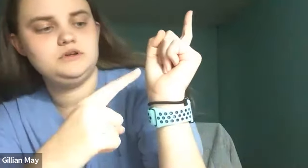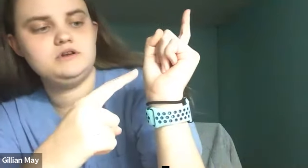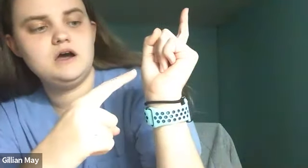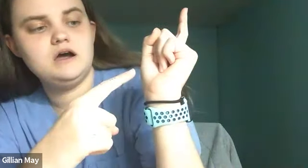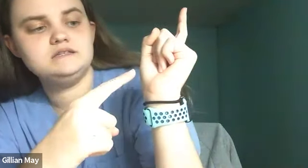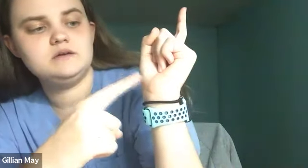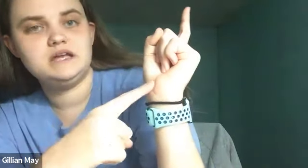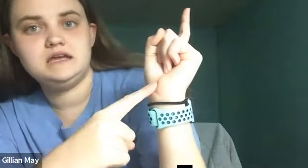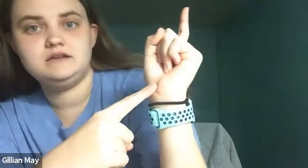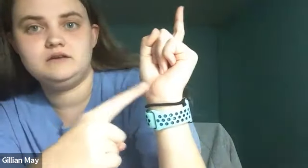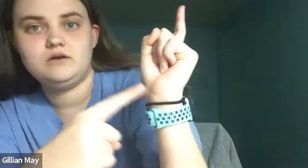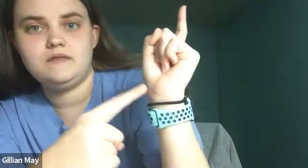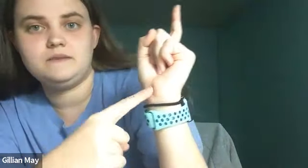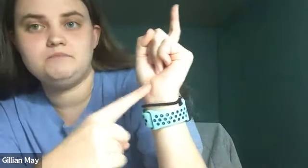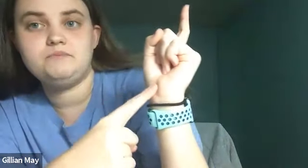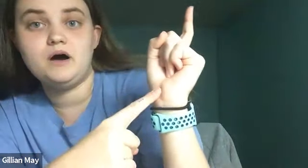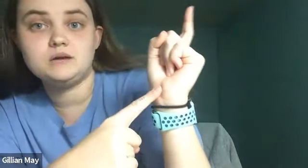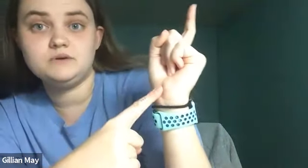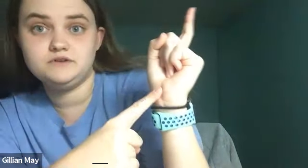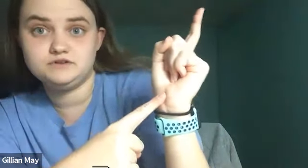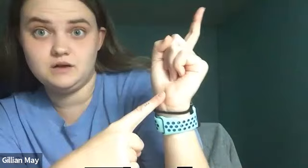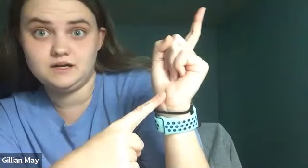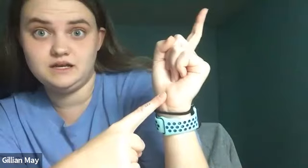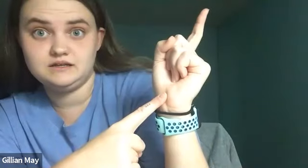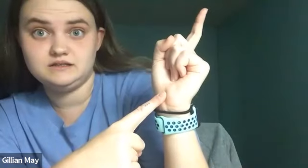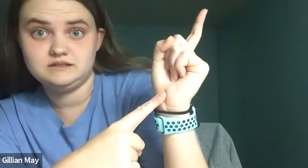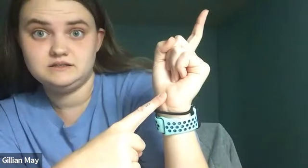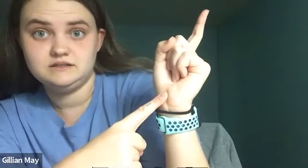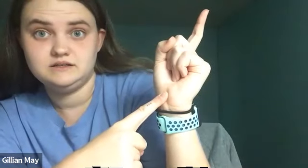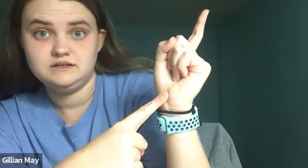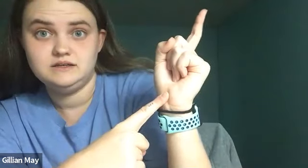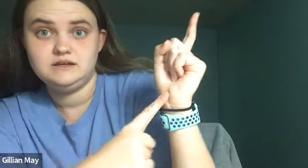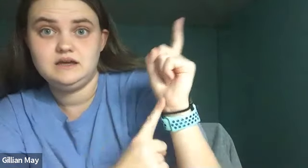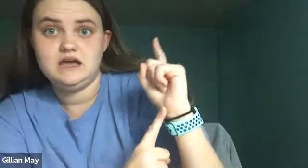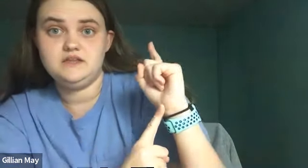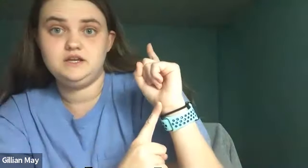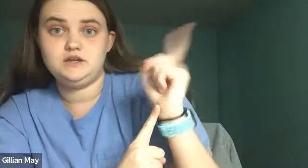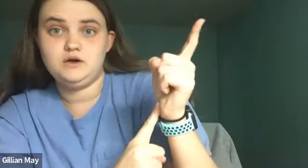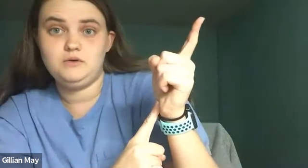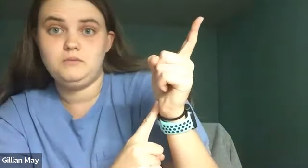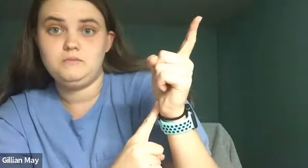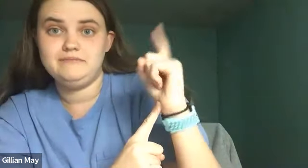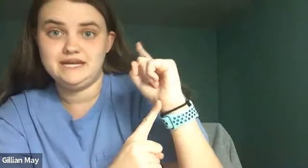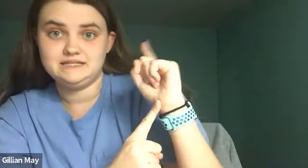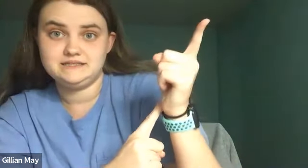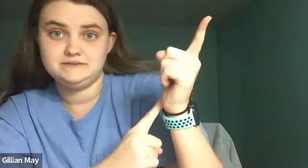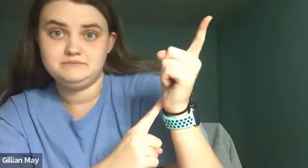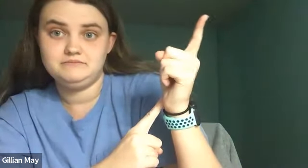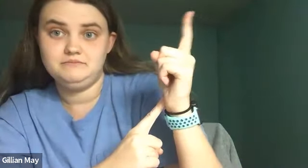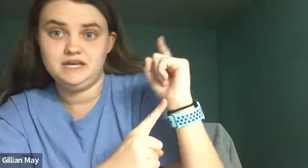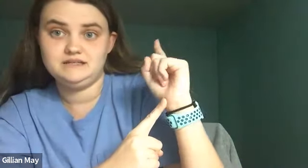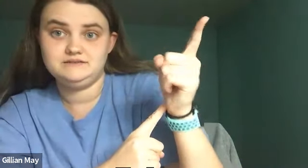your non-dominant hand at the bottom of your dominant hand. And then you go minute, minute.